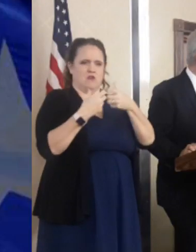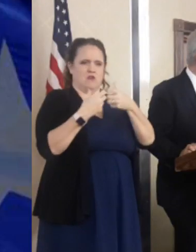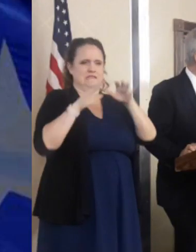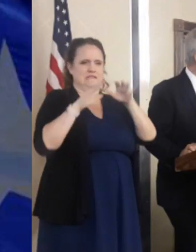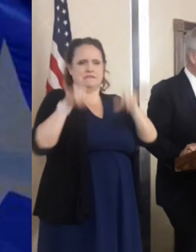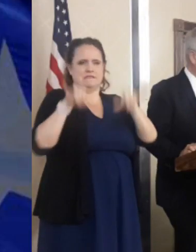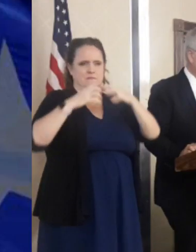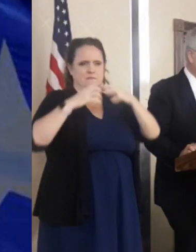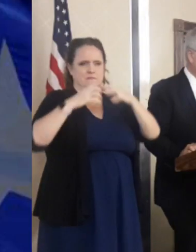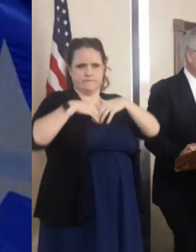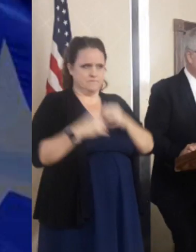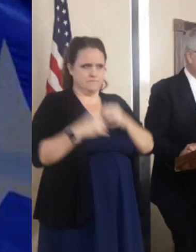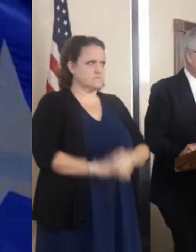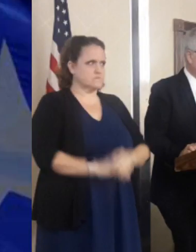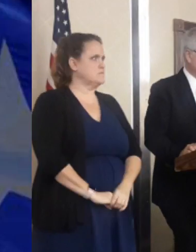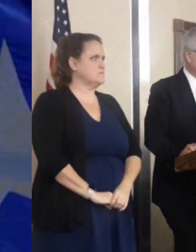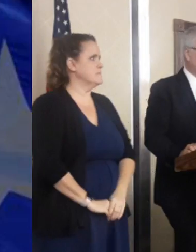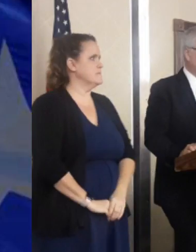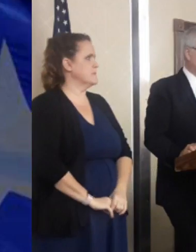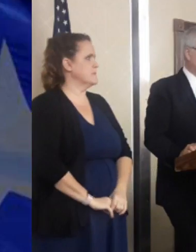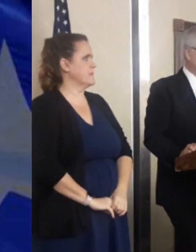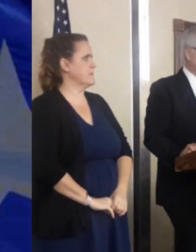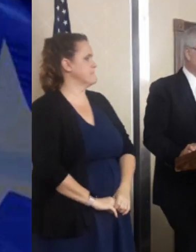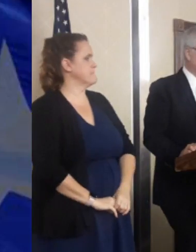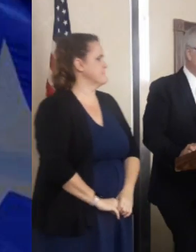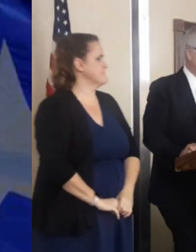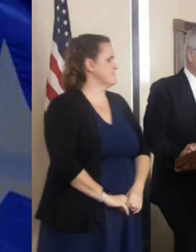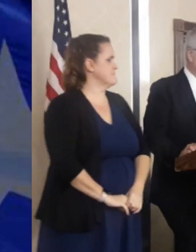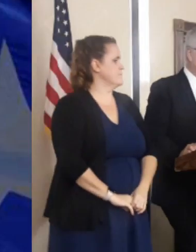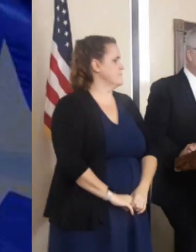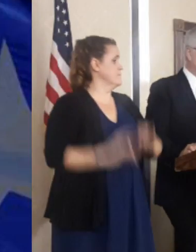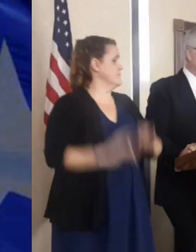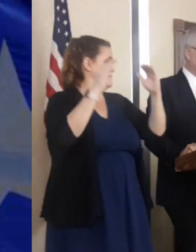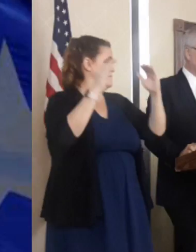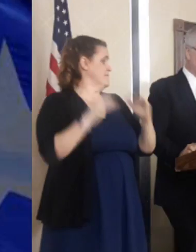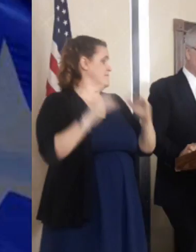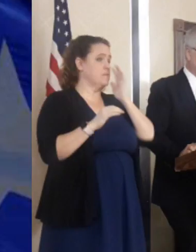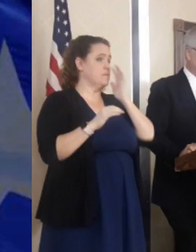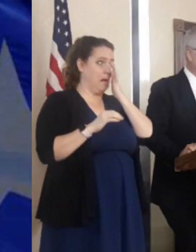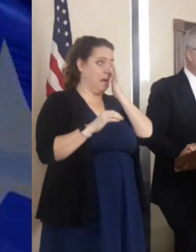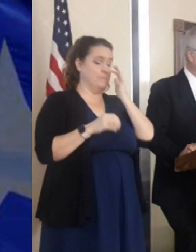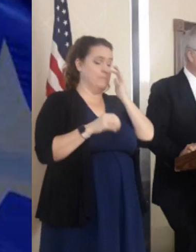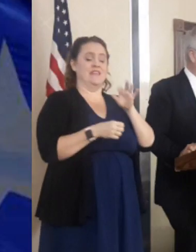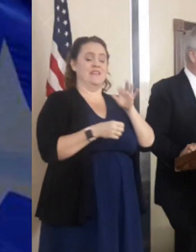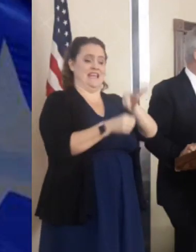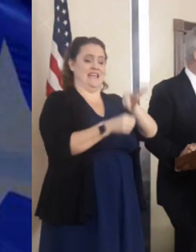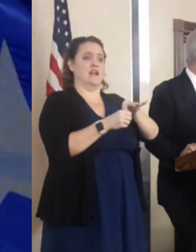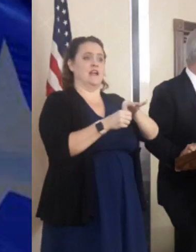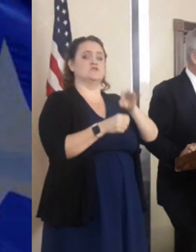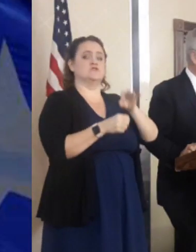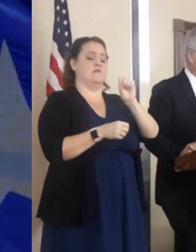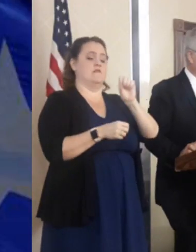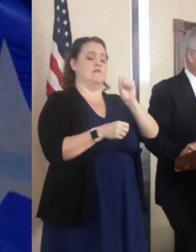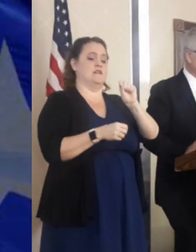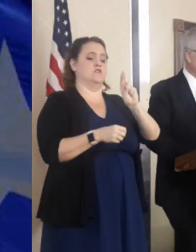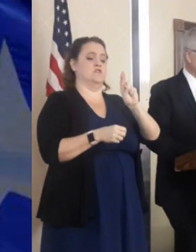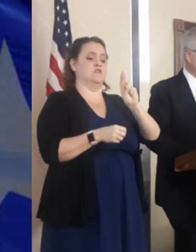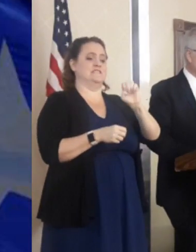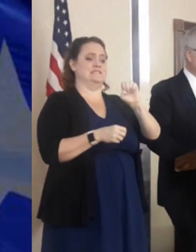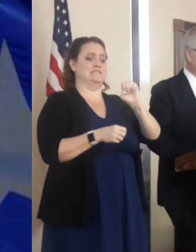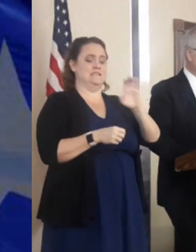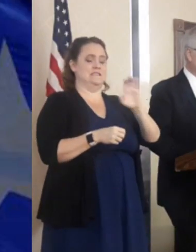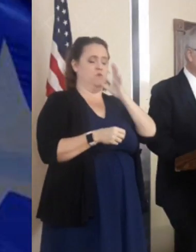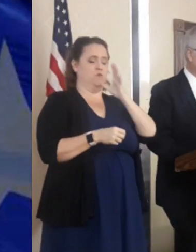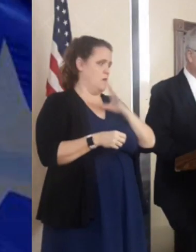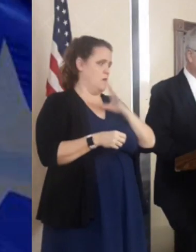All right. Now we're on the election of SREC woman for District 29. On July 26th,